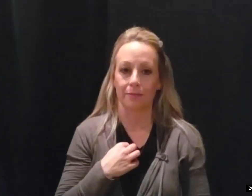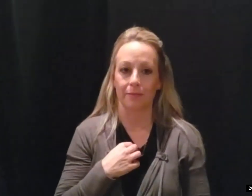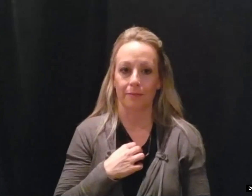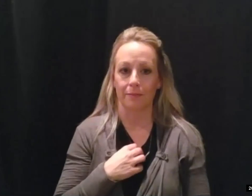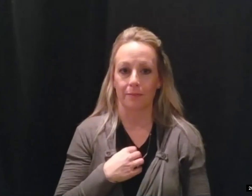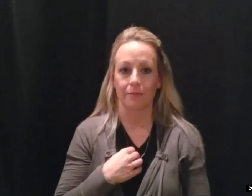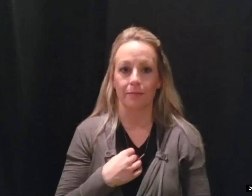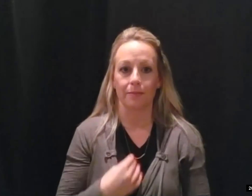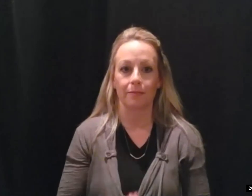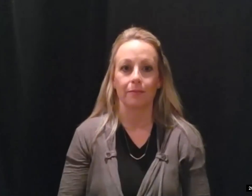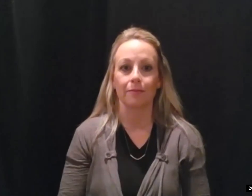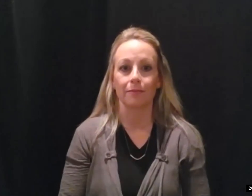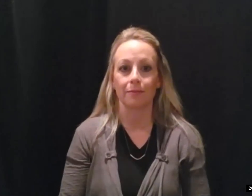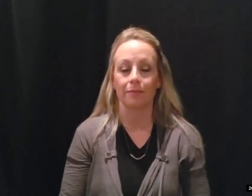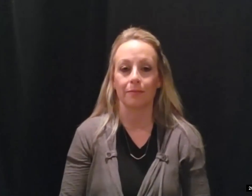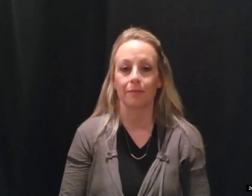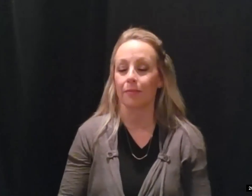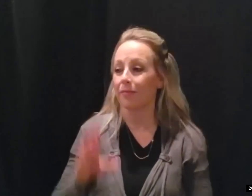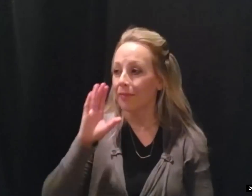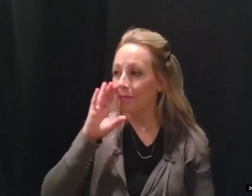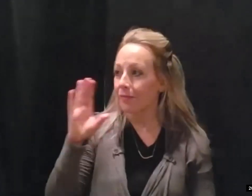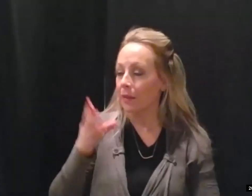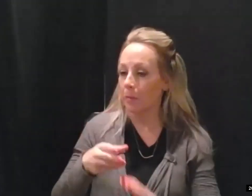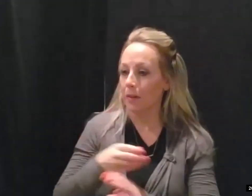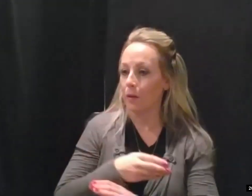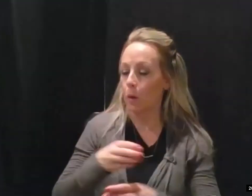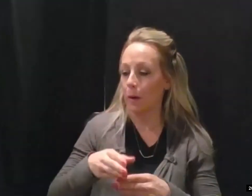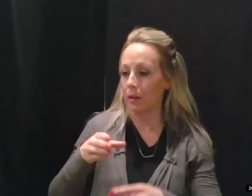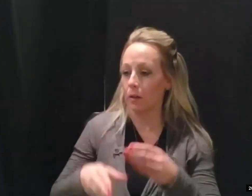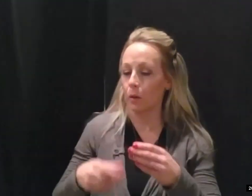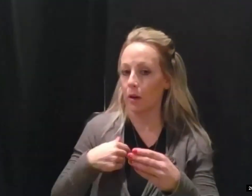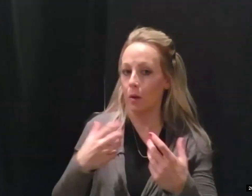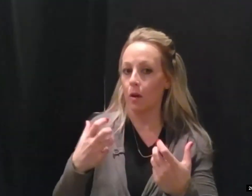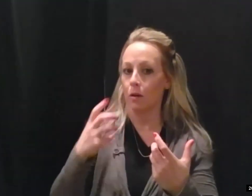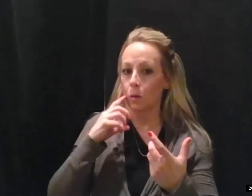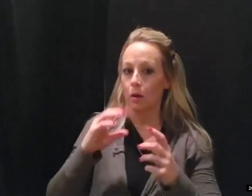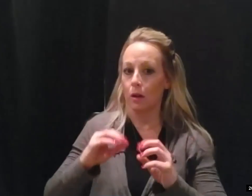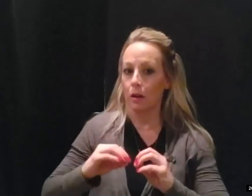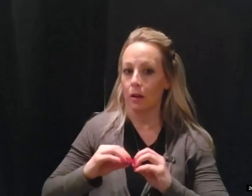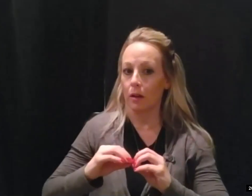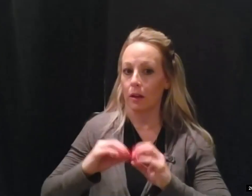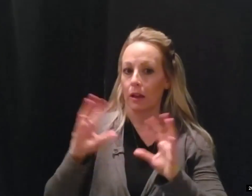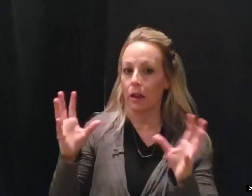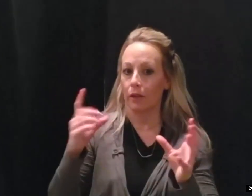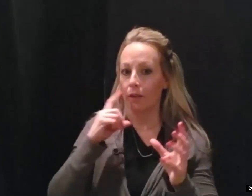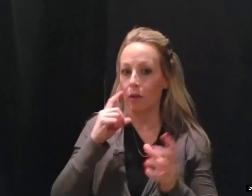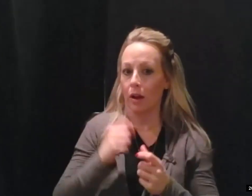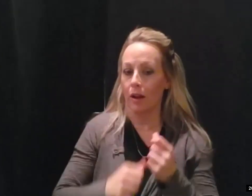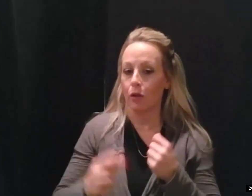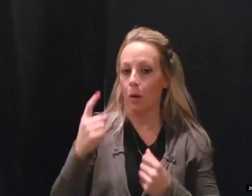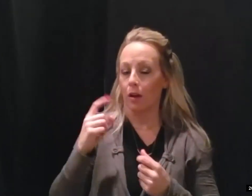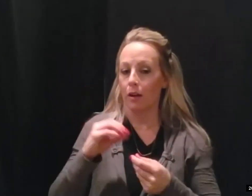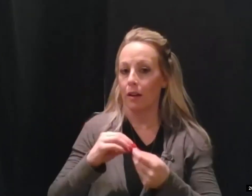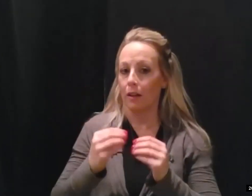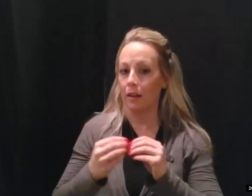Hey, Janet, before we conclude, I would just like to clarify for everyone that the date